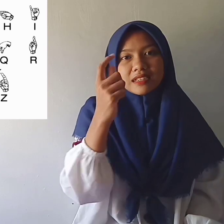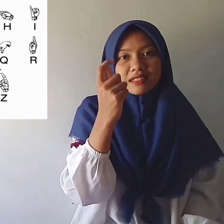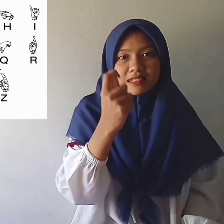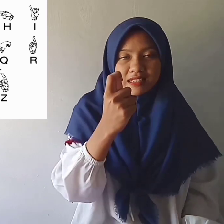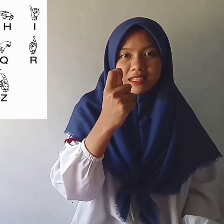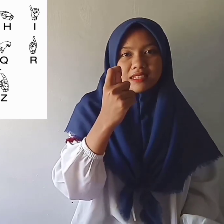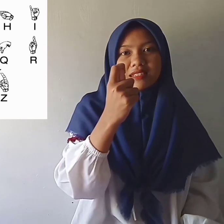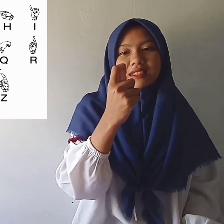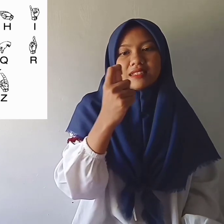T,